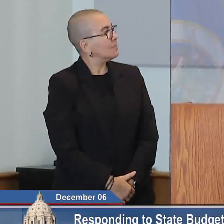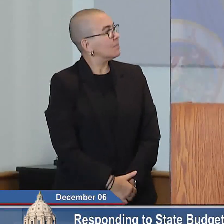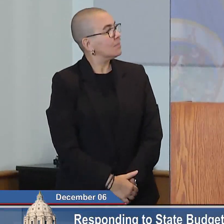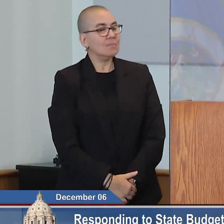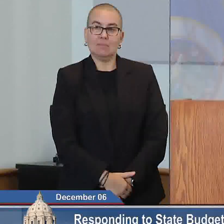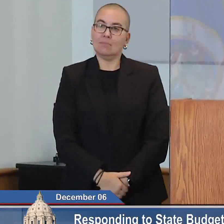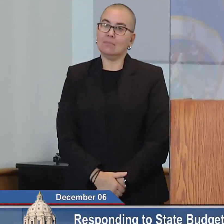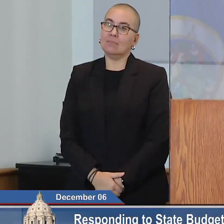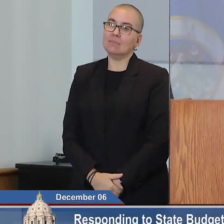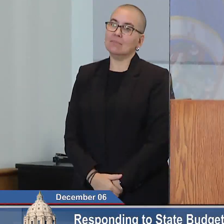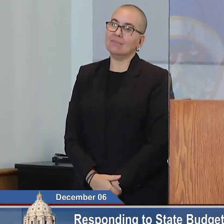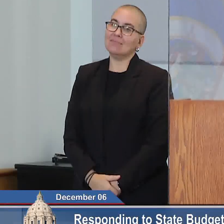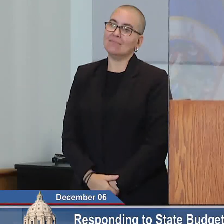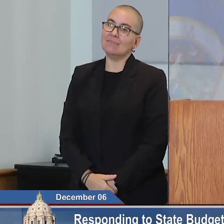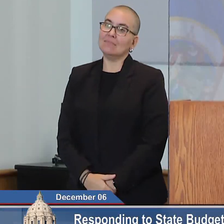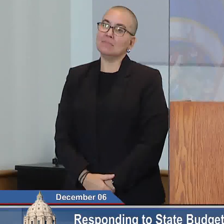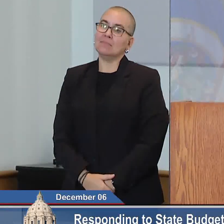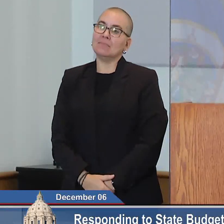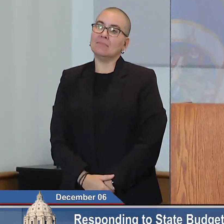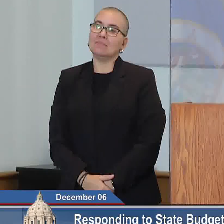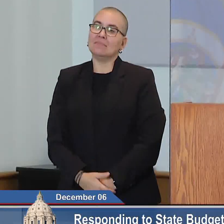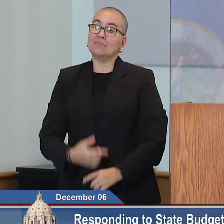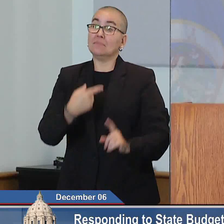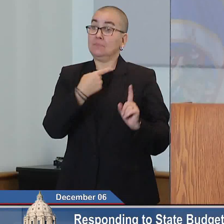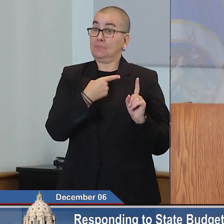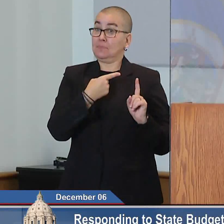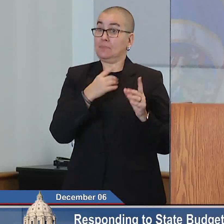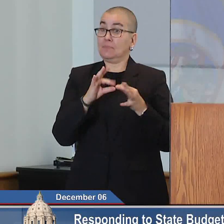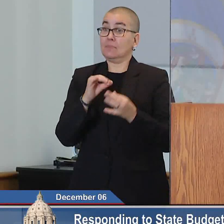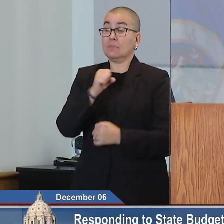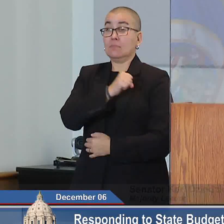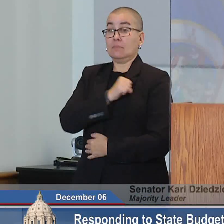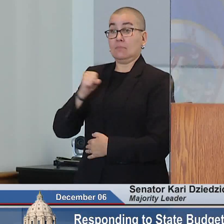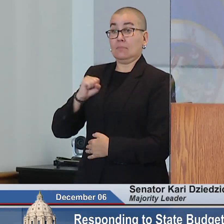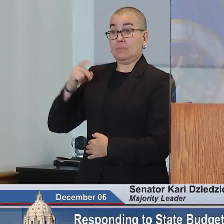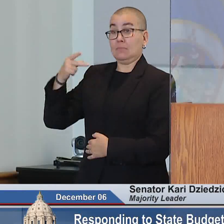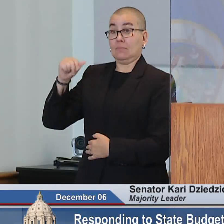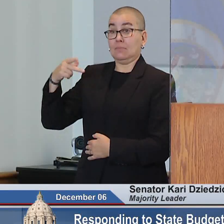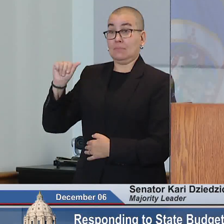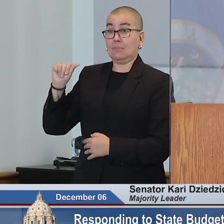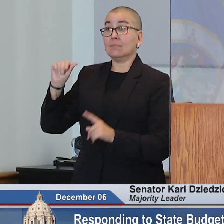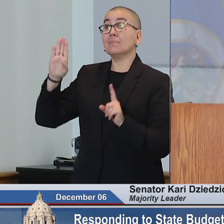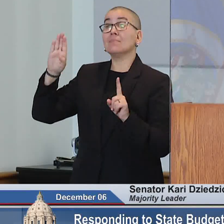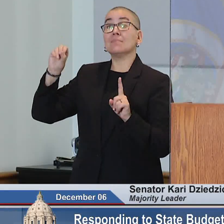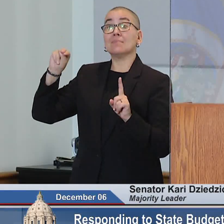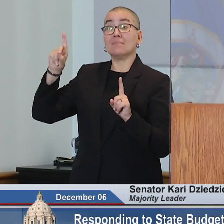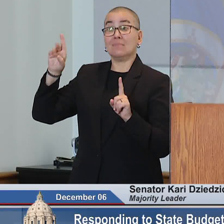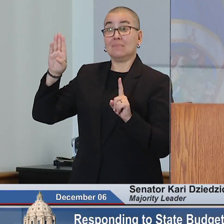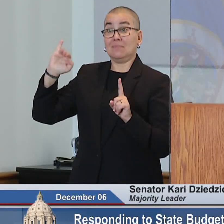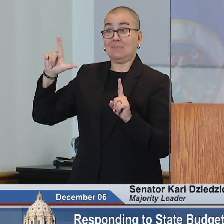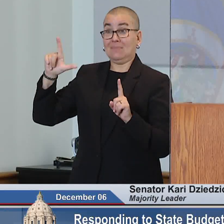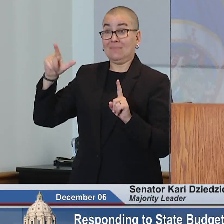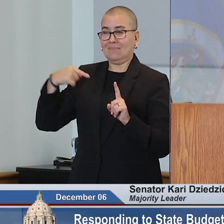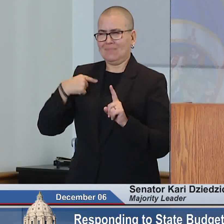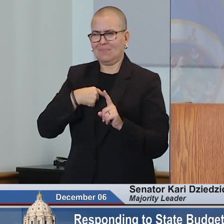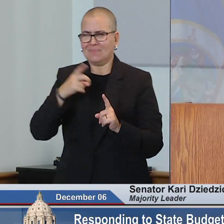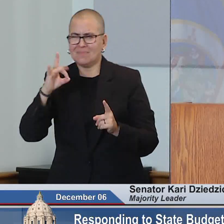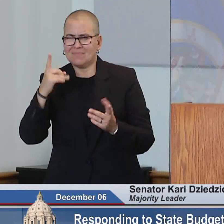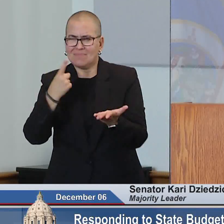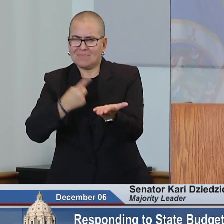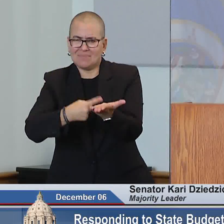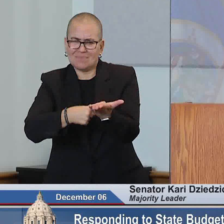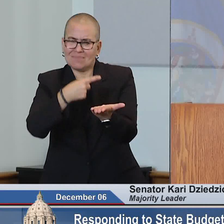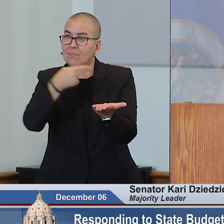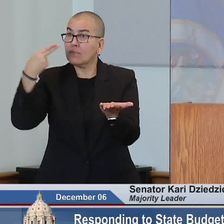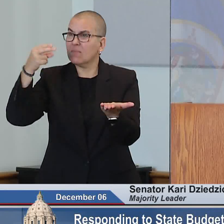I know Senator Pappas, the bonding chair, has had numerous conversations with Representative Fu Lee in the House, the bonding chair, and I know they have,